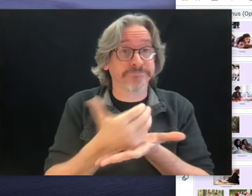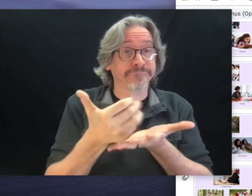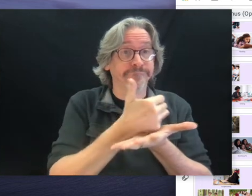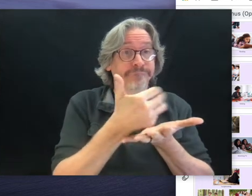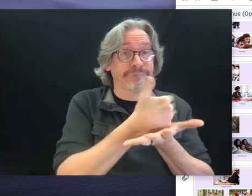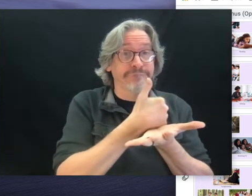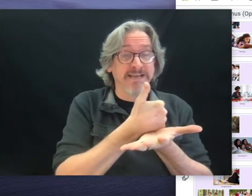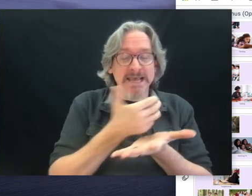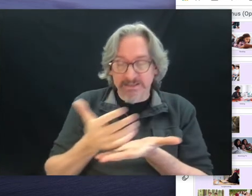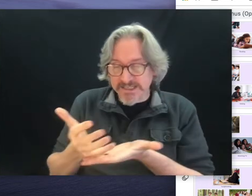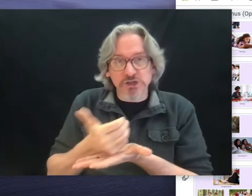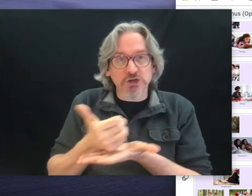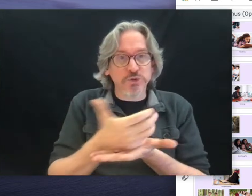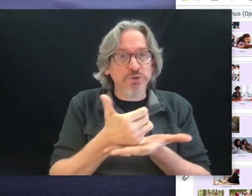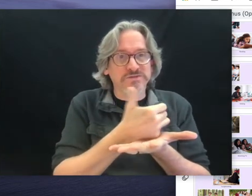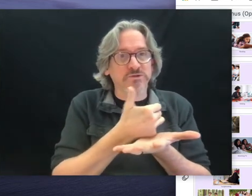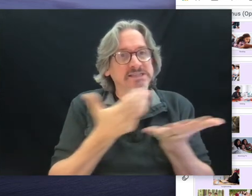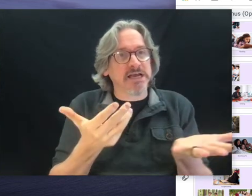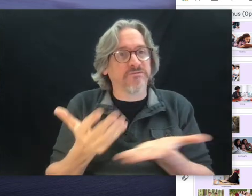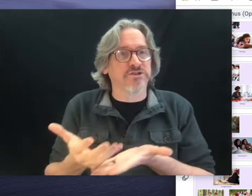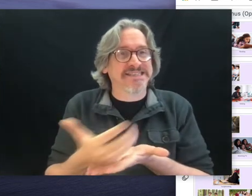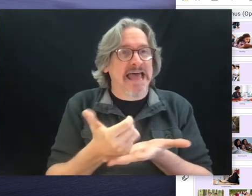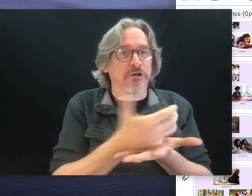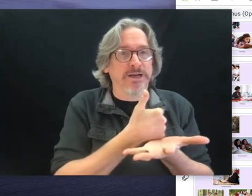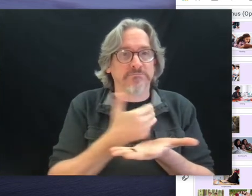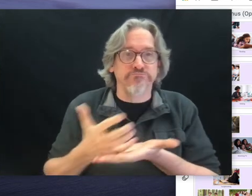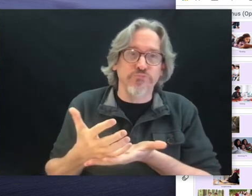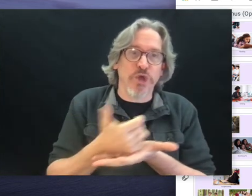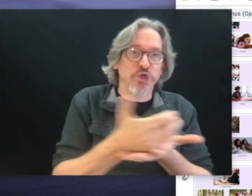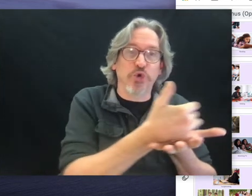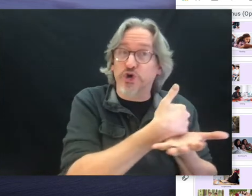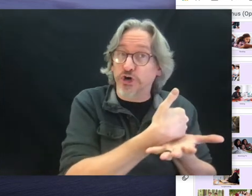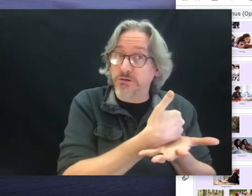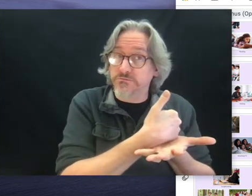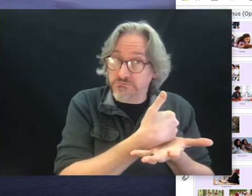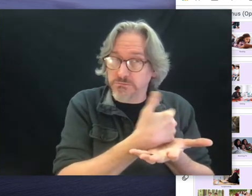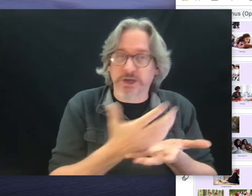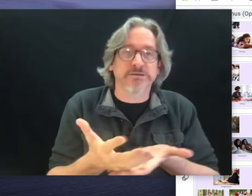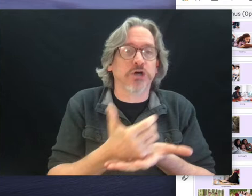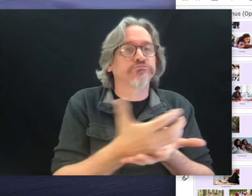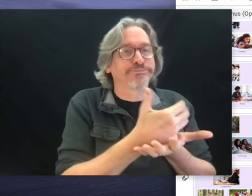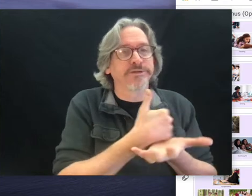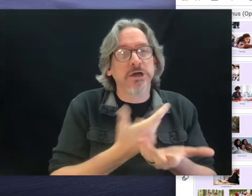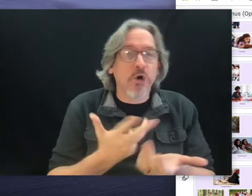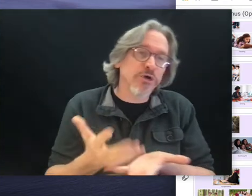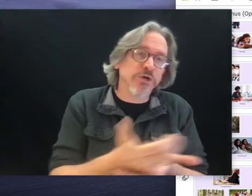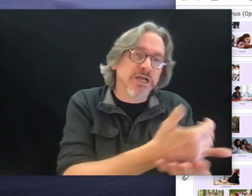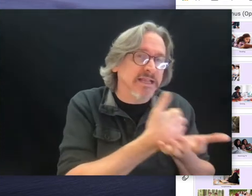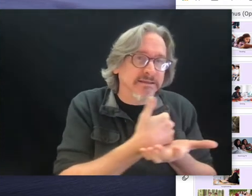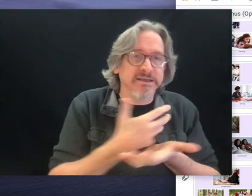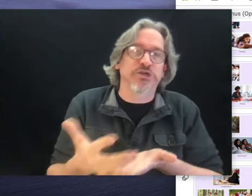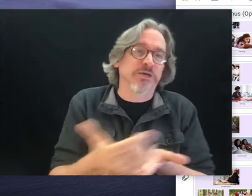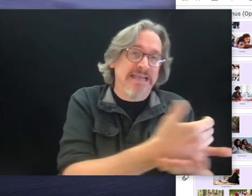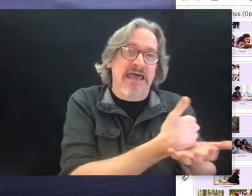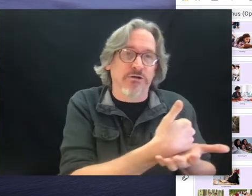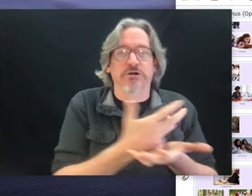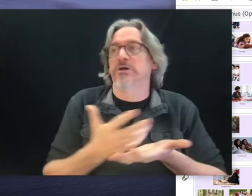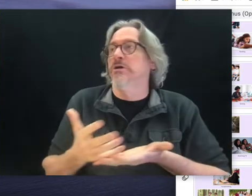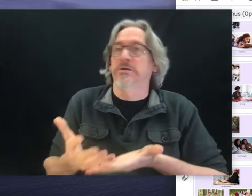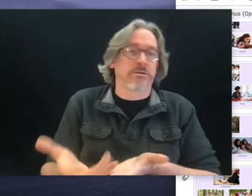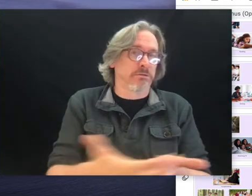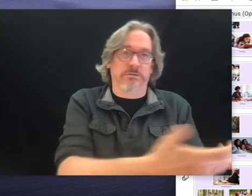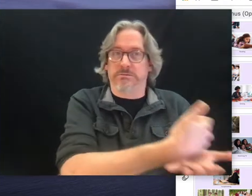Collections. This is also used for the sign for salary, what you earn. Okay, so, or you could collect things. You could